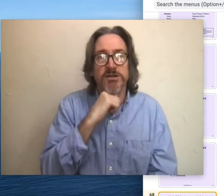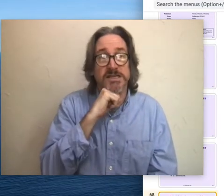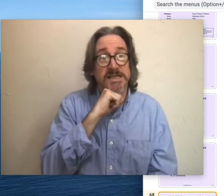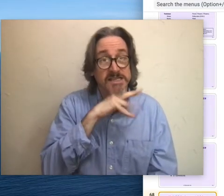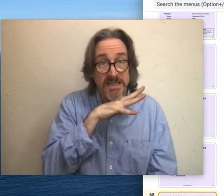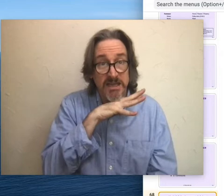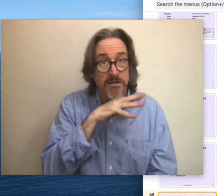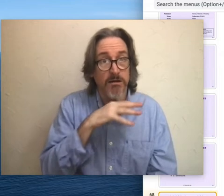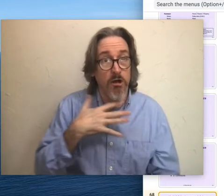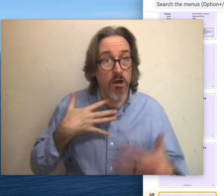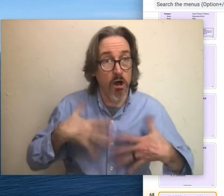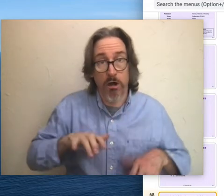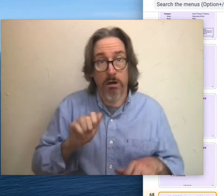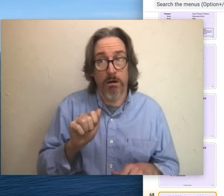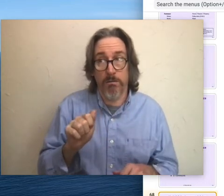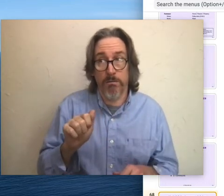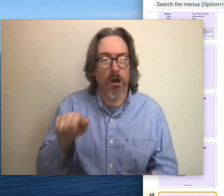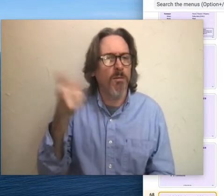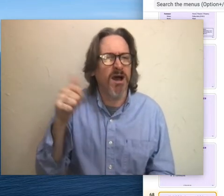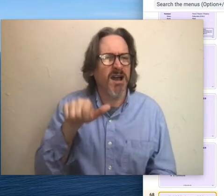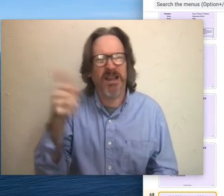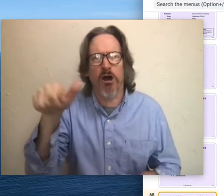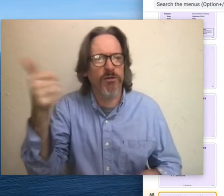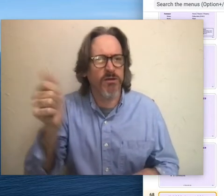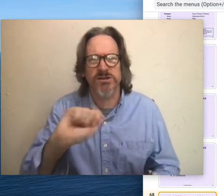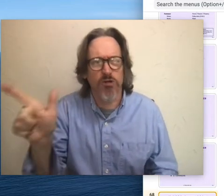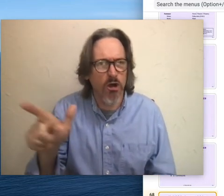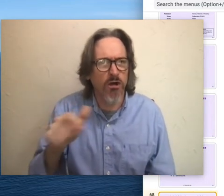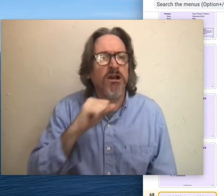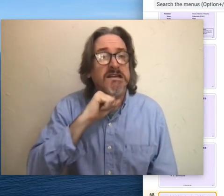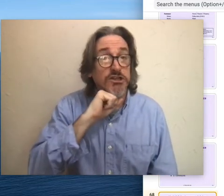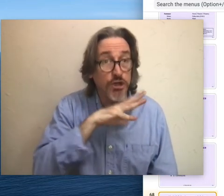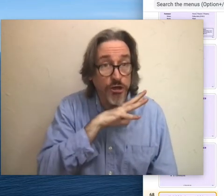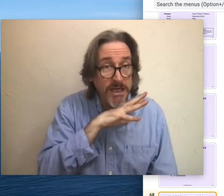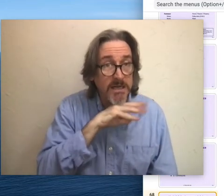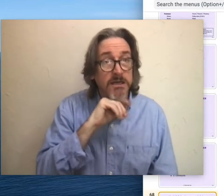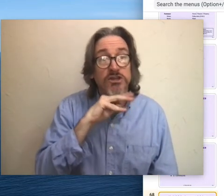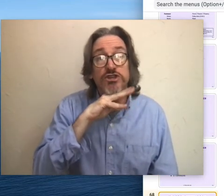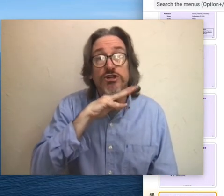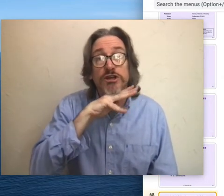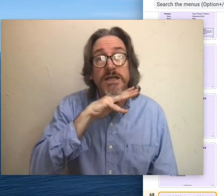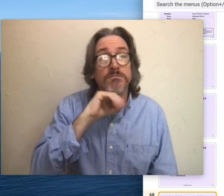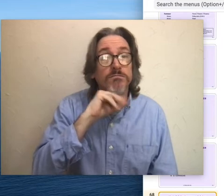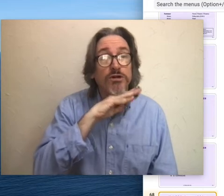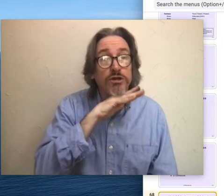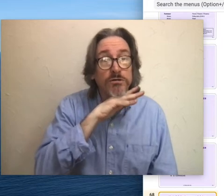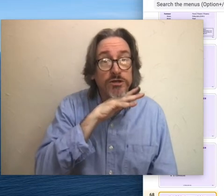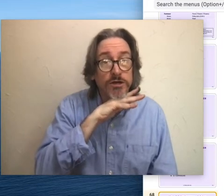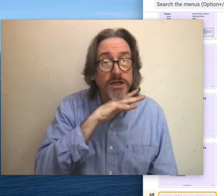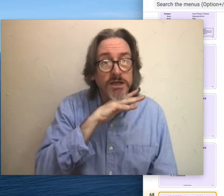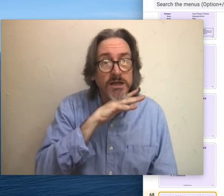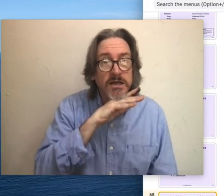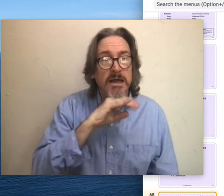out, but she says, all the others are all dirty,